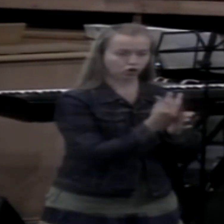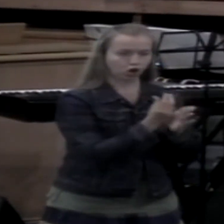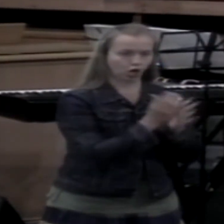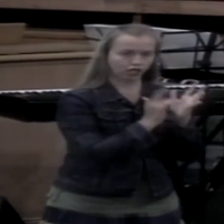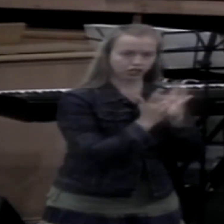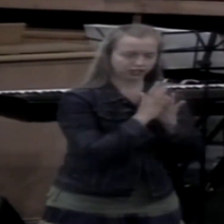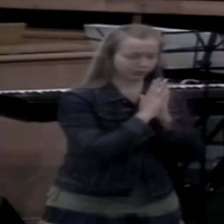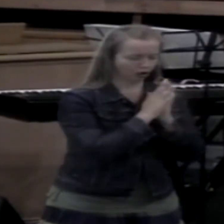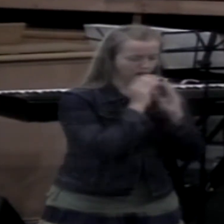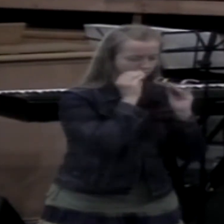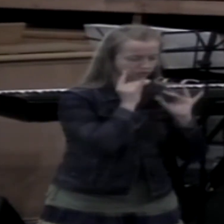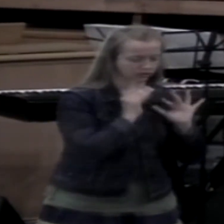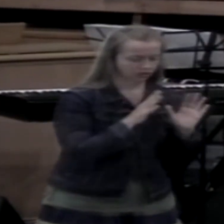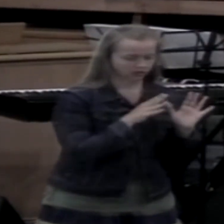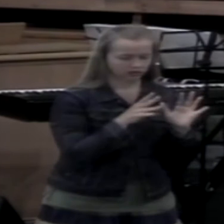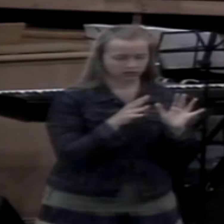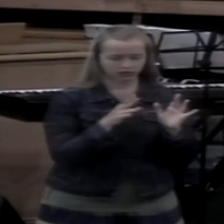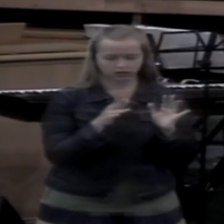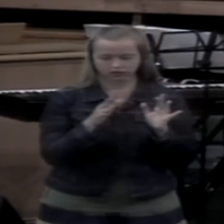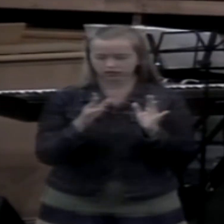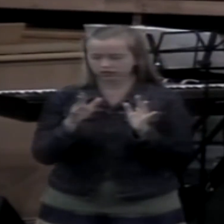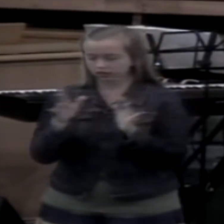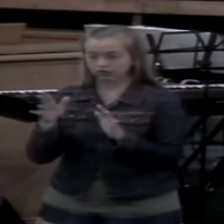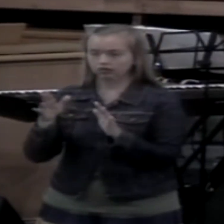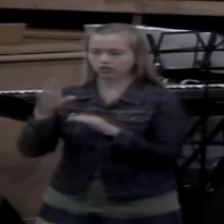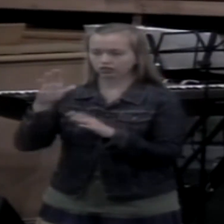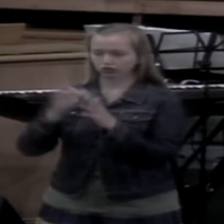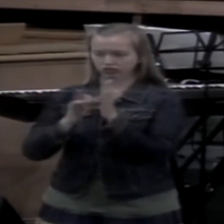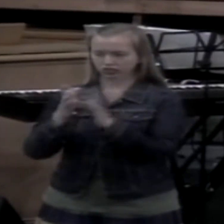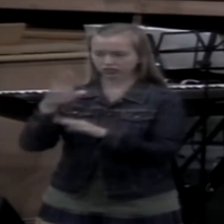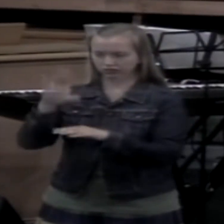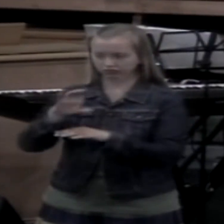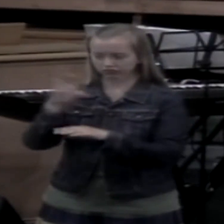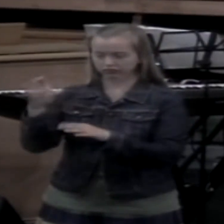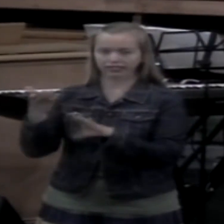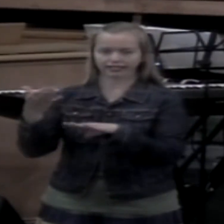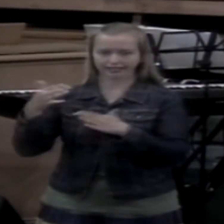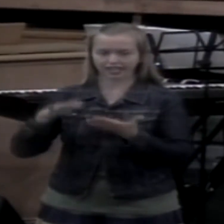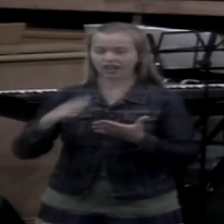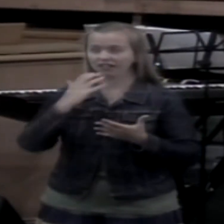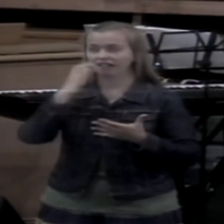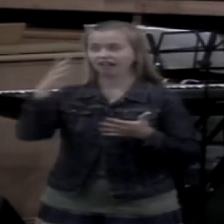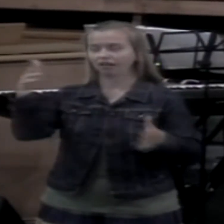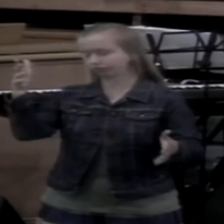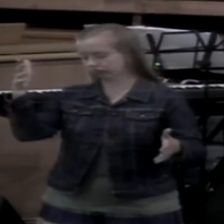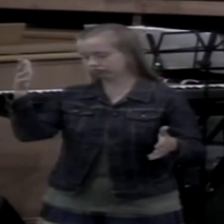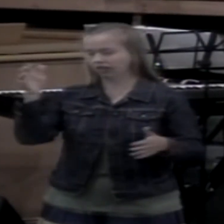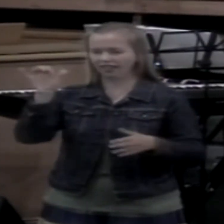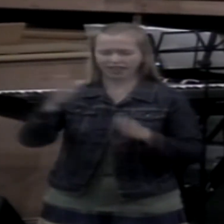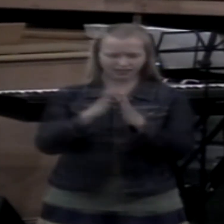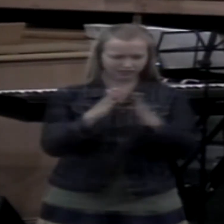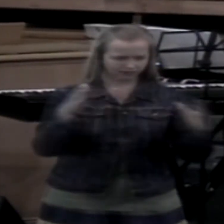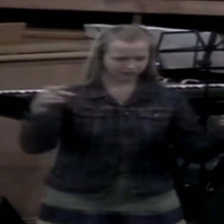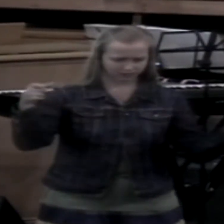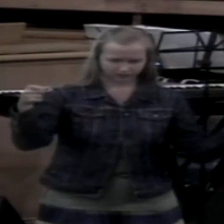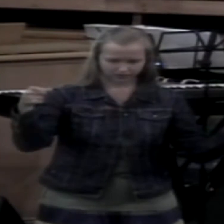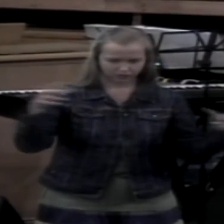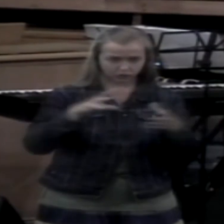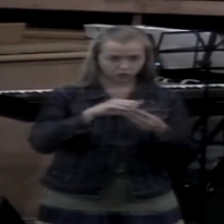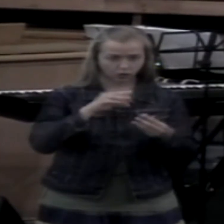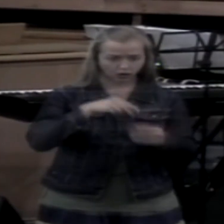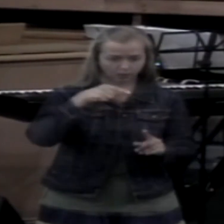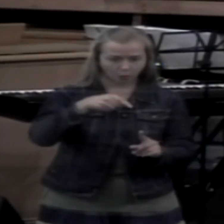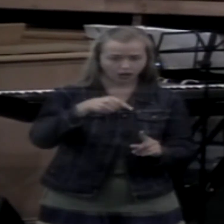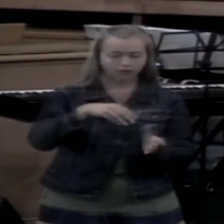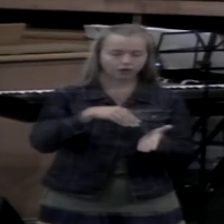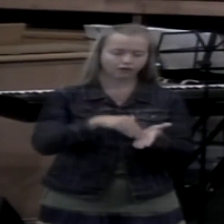to the final cry of our Savior on the cross, it's all about forgiveness. It's about